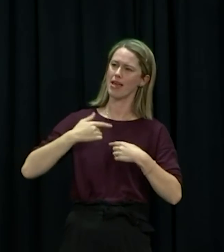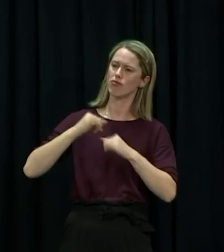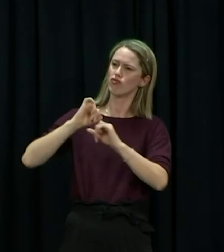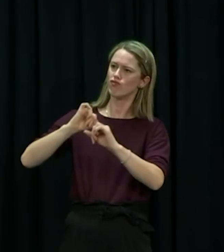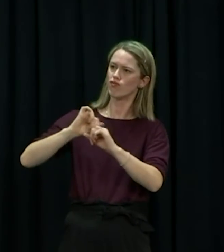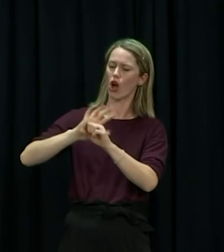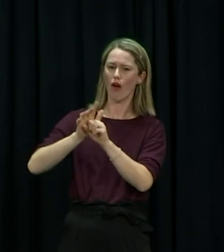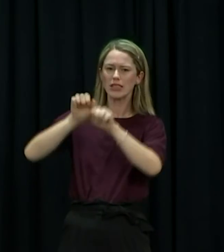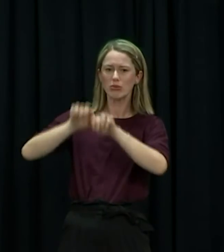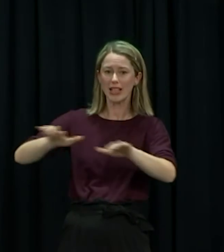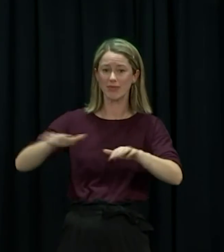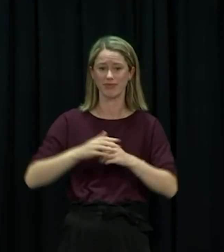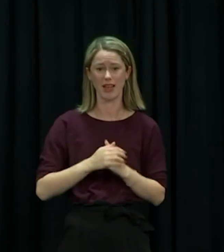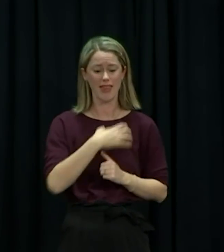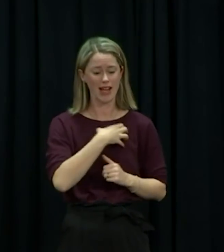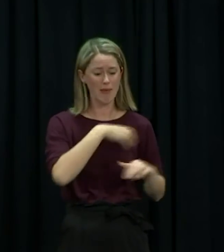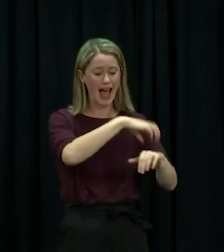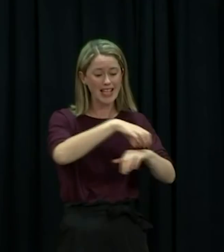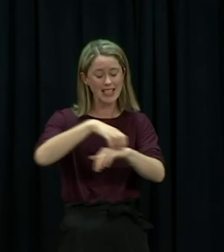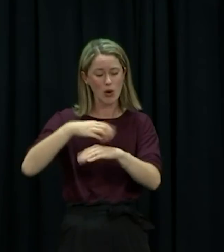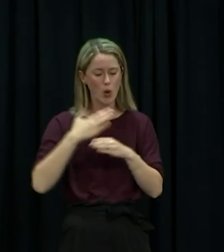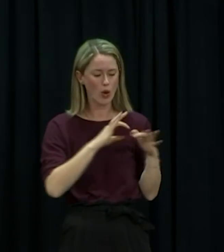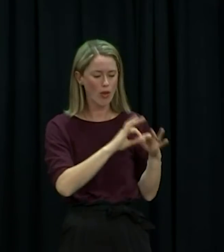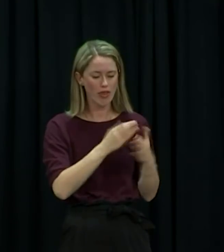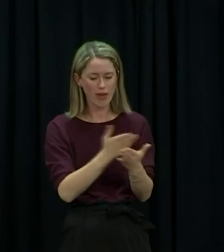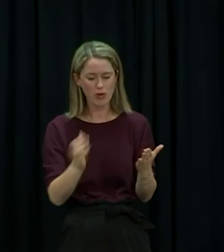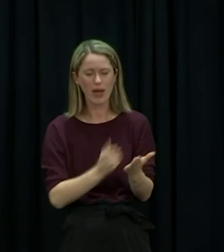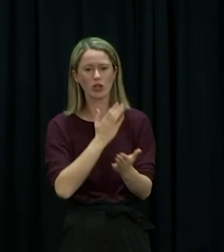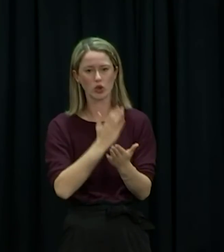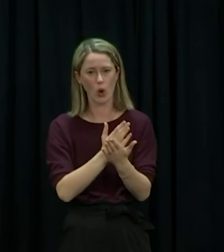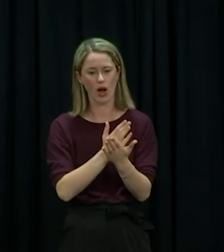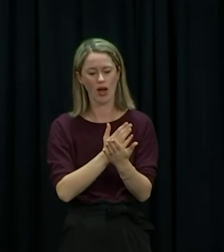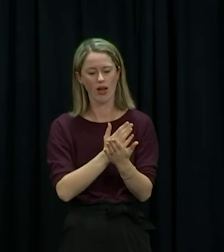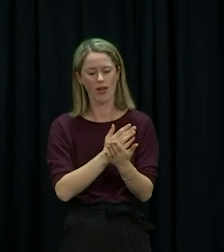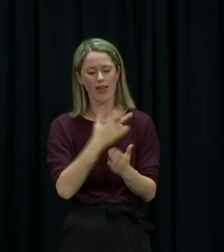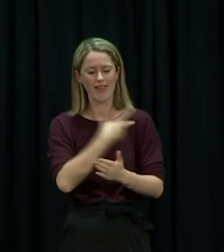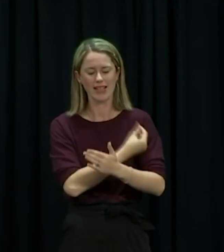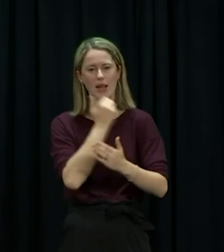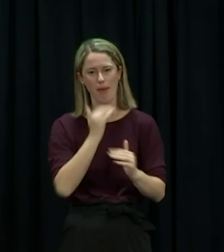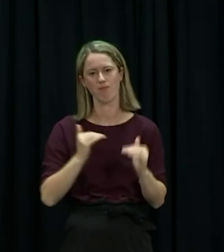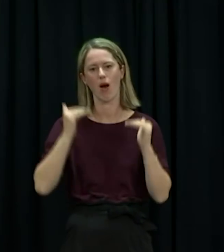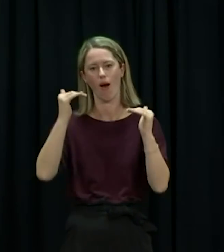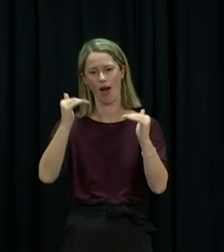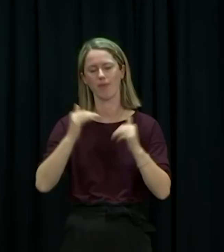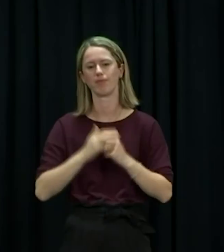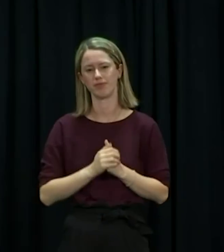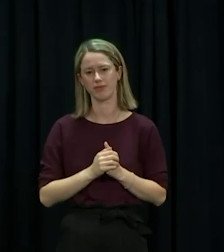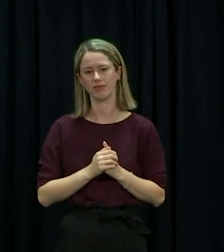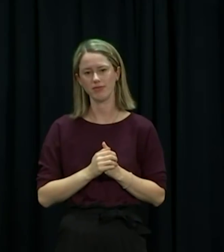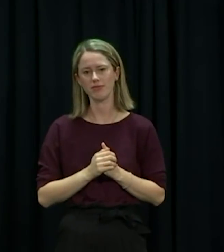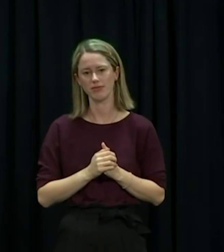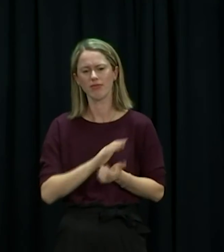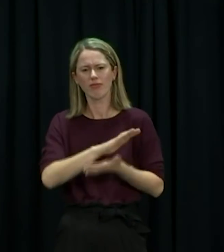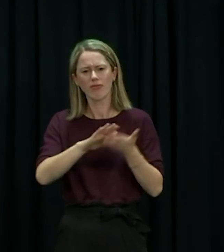spread of disease, and the government agencies have been working with them to ensure that they're as protected as possible. A high rate of vaccination will